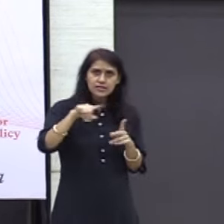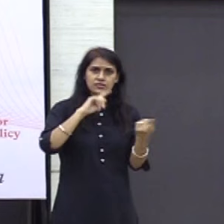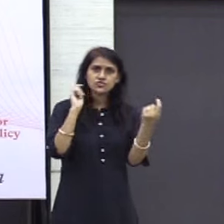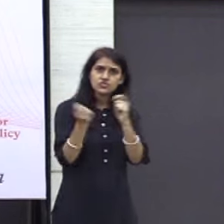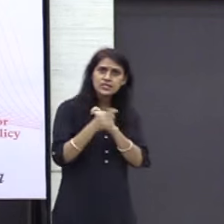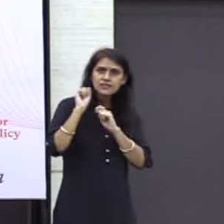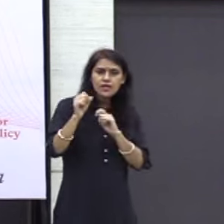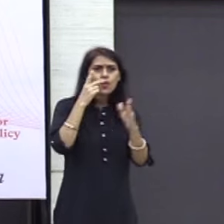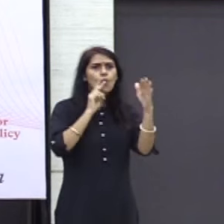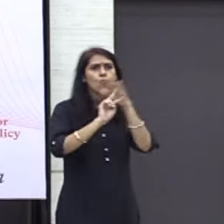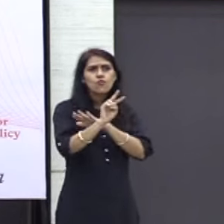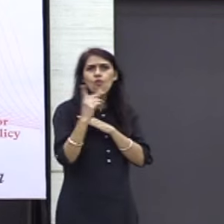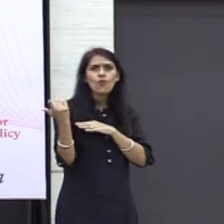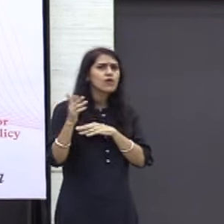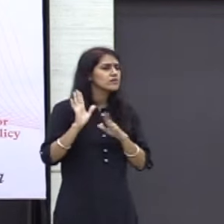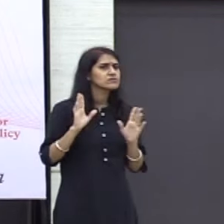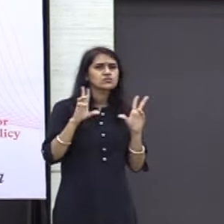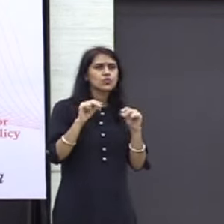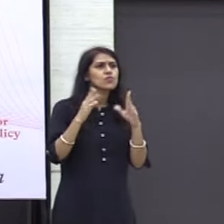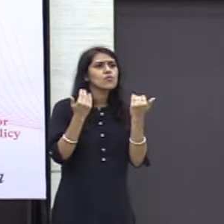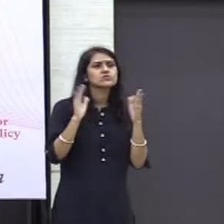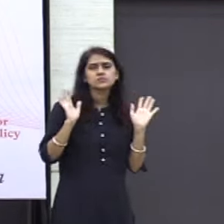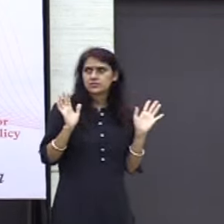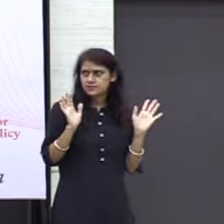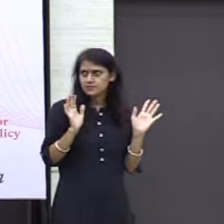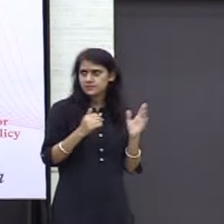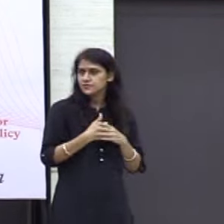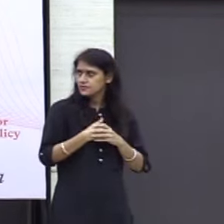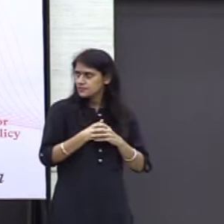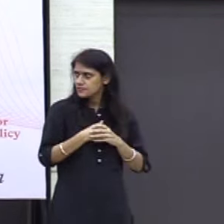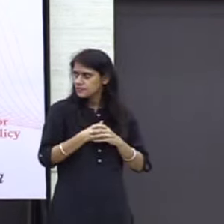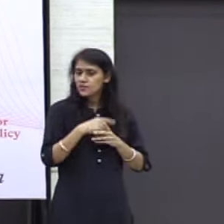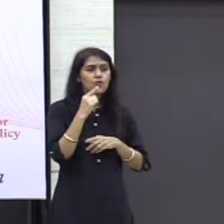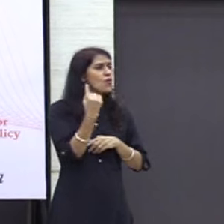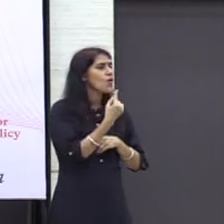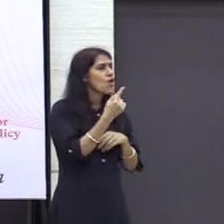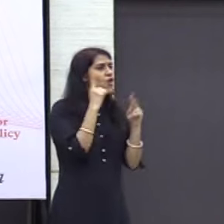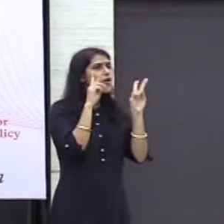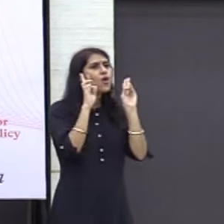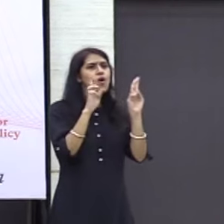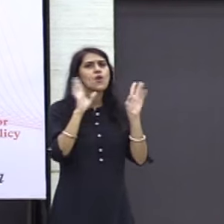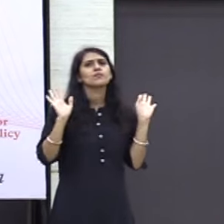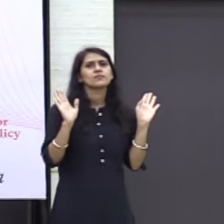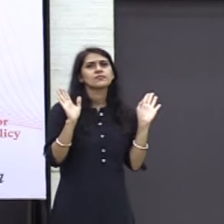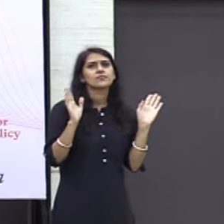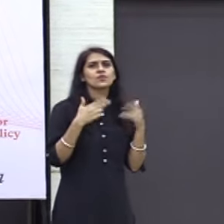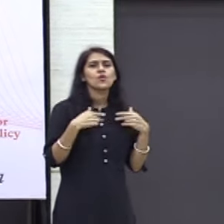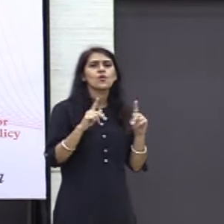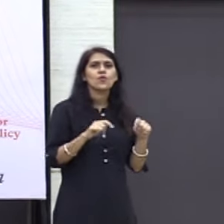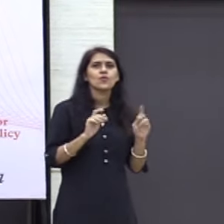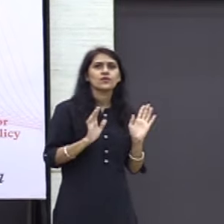their viewpoint on the subject. That's not going to be possible. But the only hope is court. And as